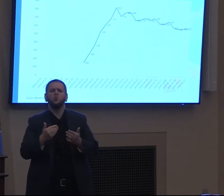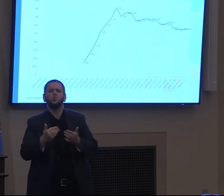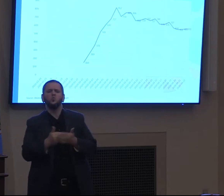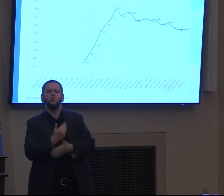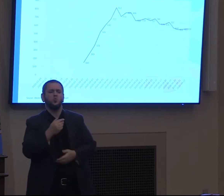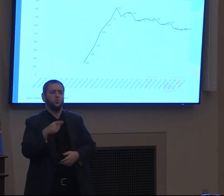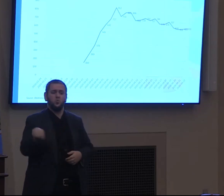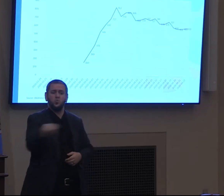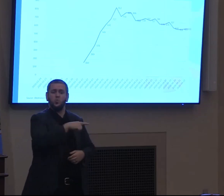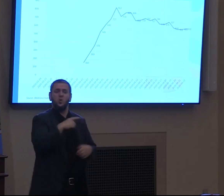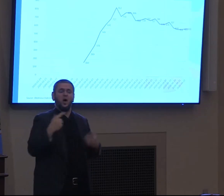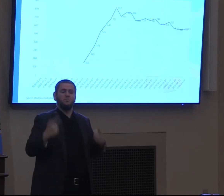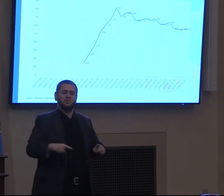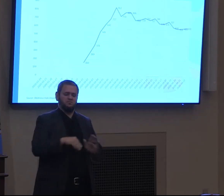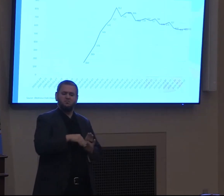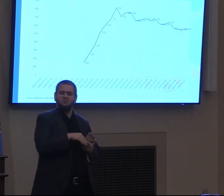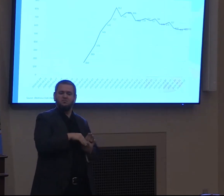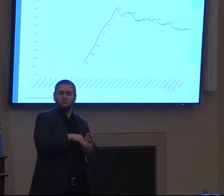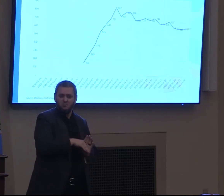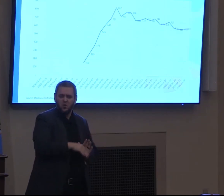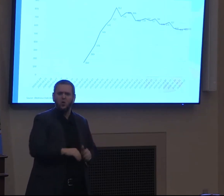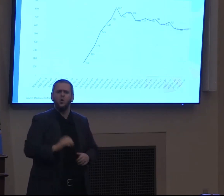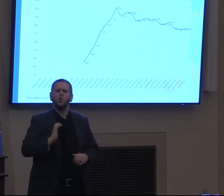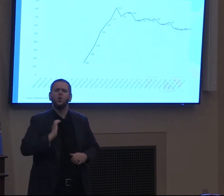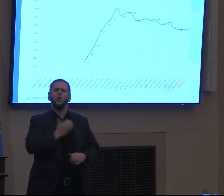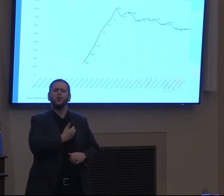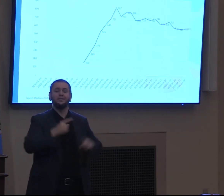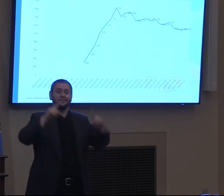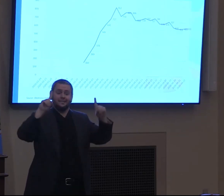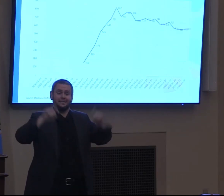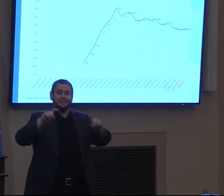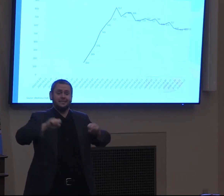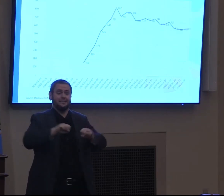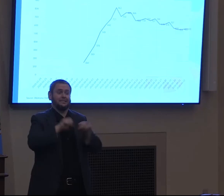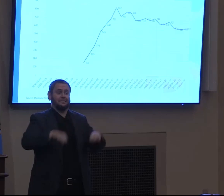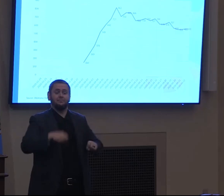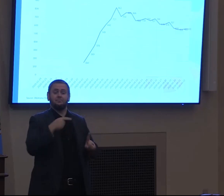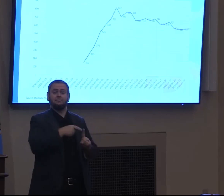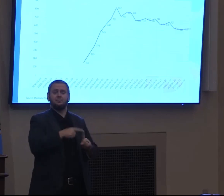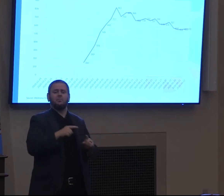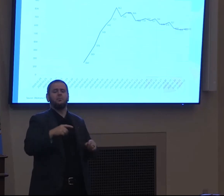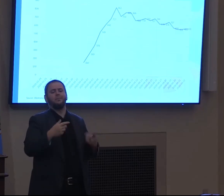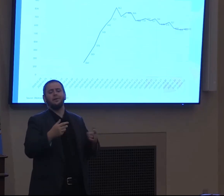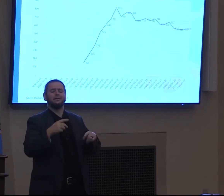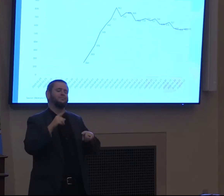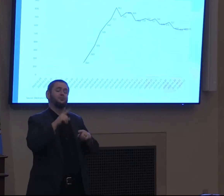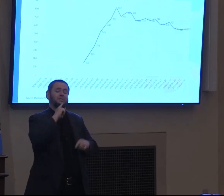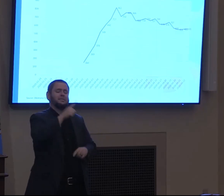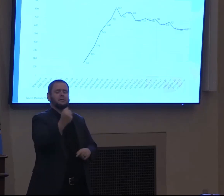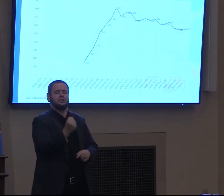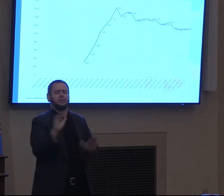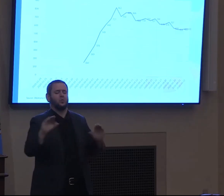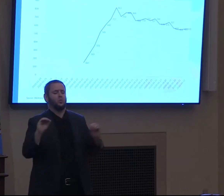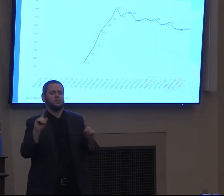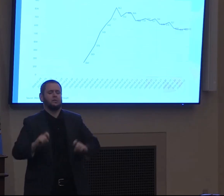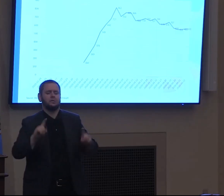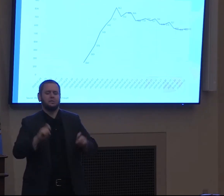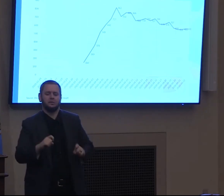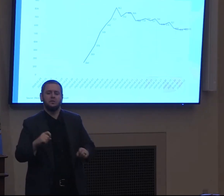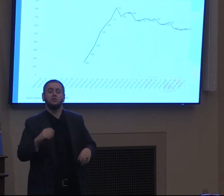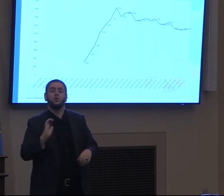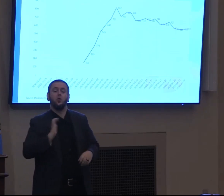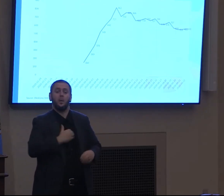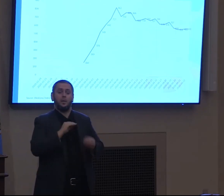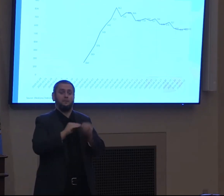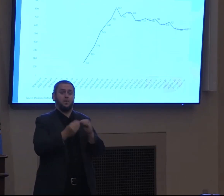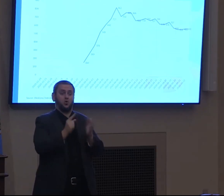varies because of testing on the weekends, so we track these on a 7-day rolling average. You can see how these